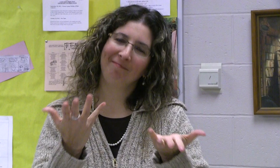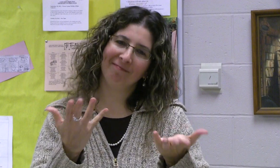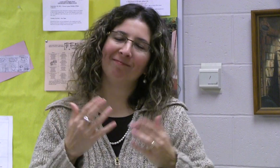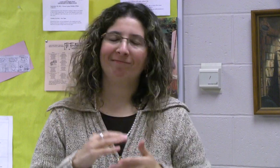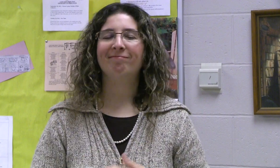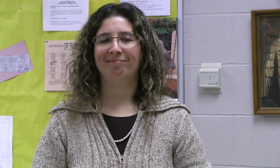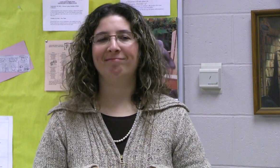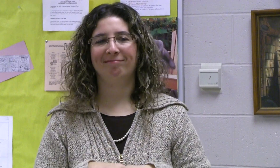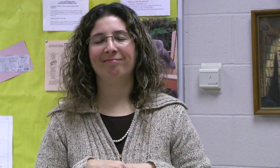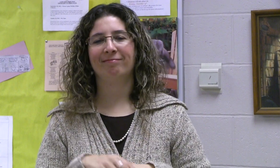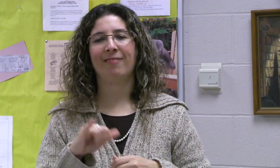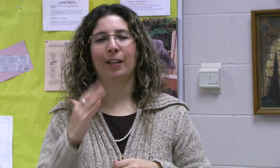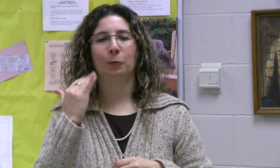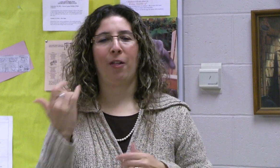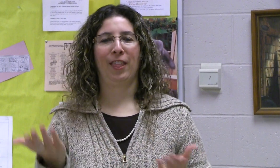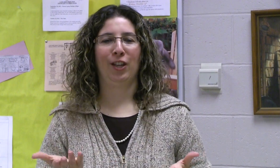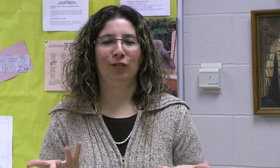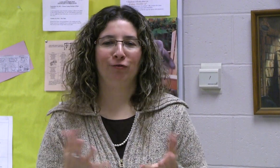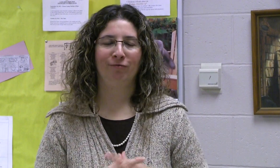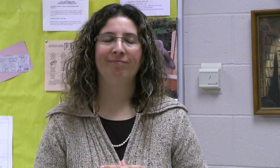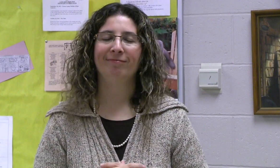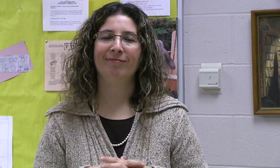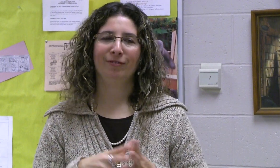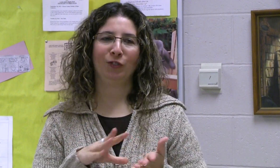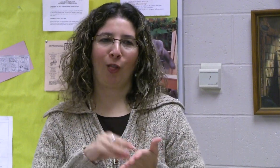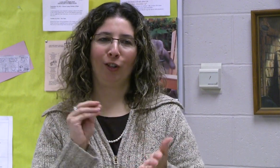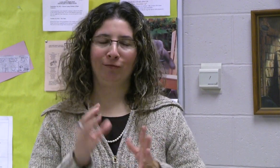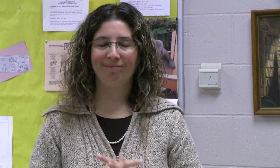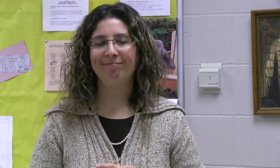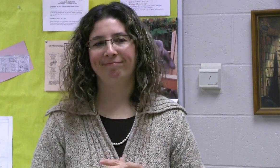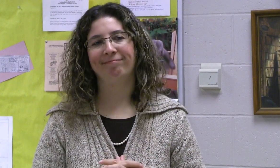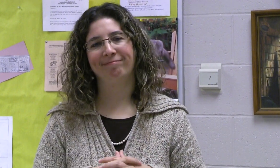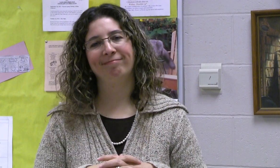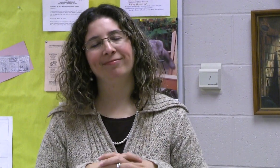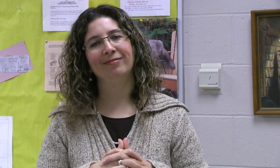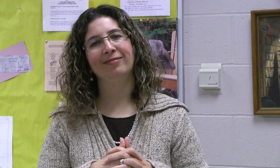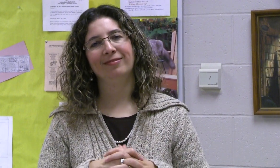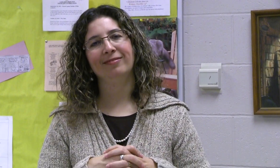actors are deaf in sign and they are interested in learning sign because of that.